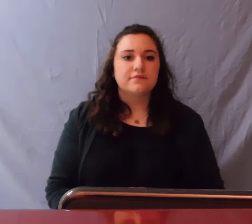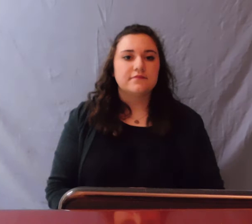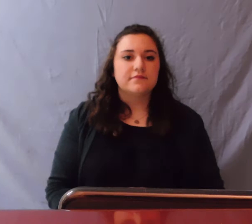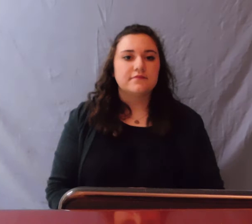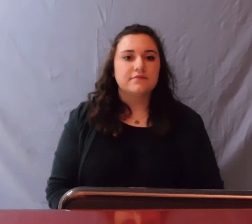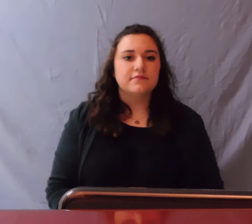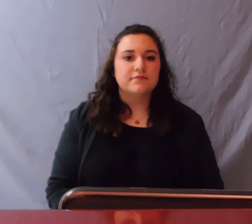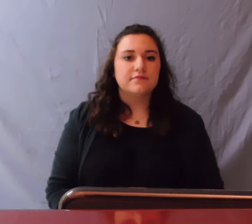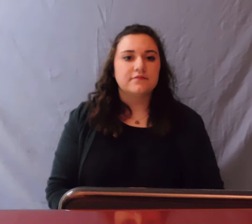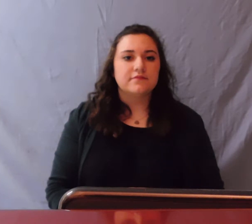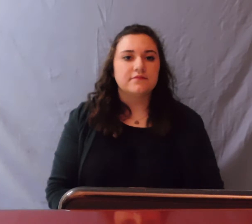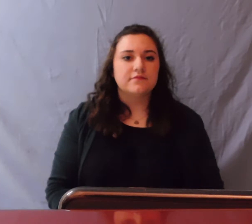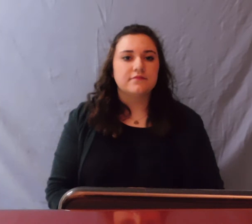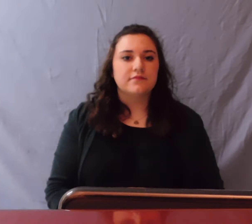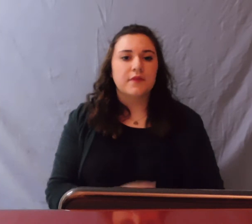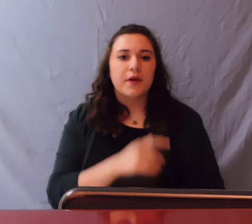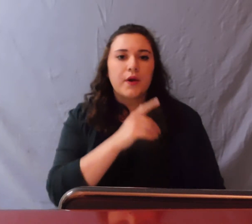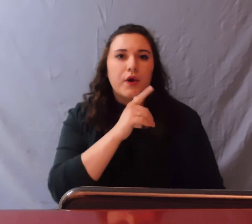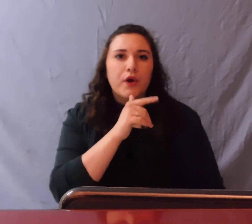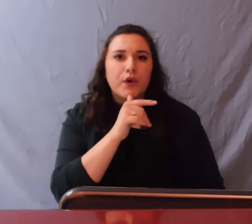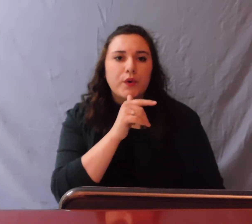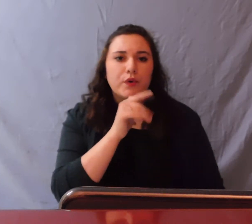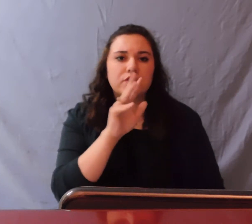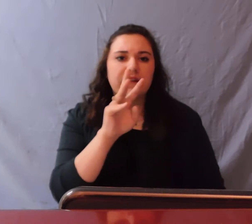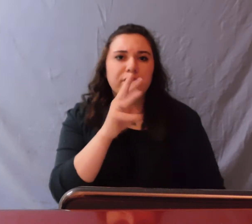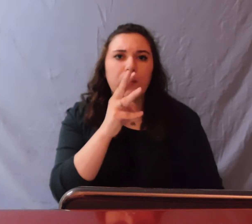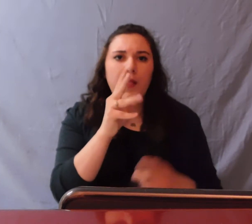And who's the fourth person living in the home?